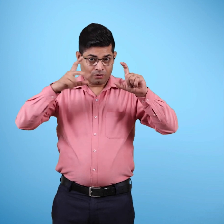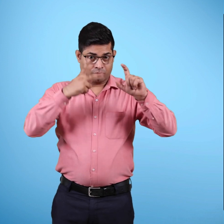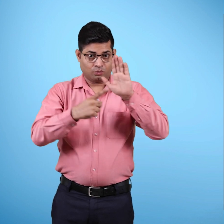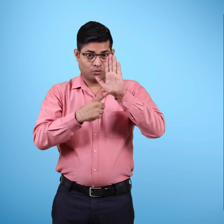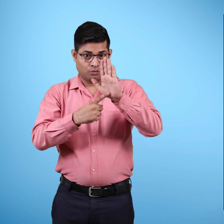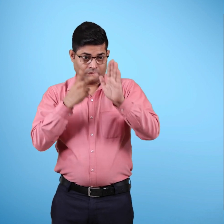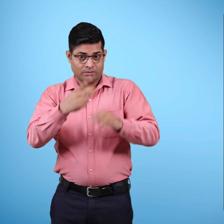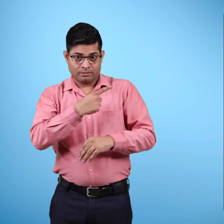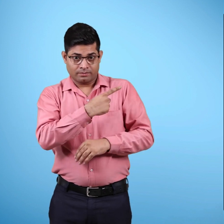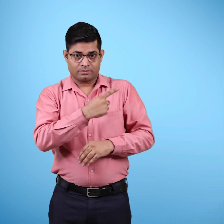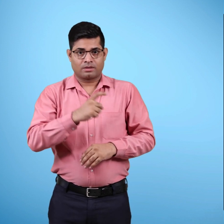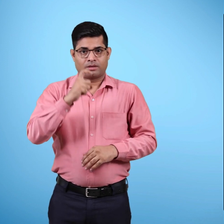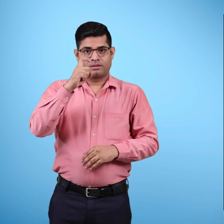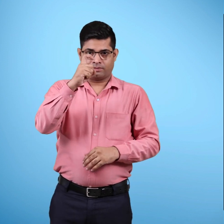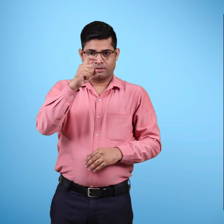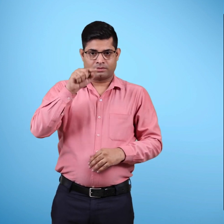shown in figure